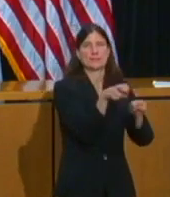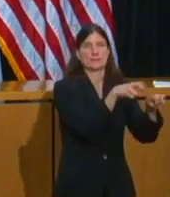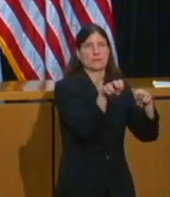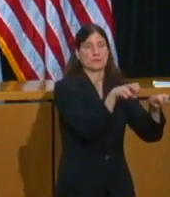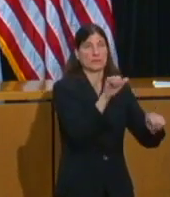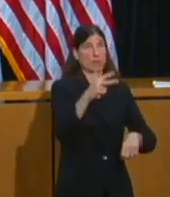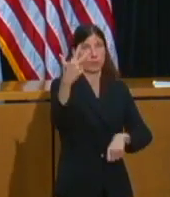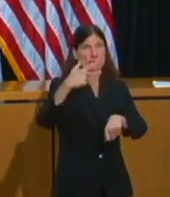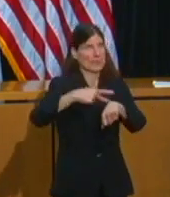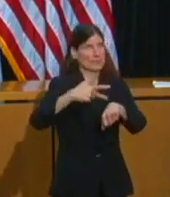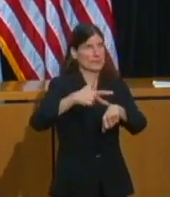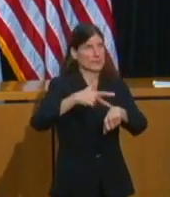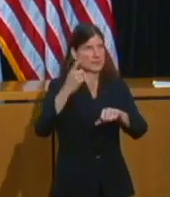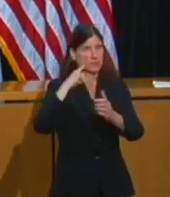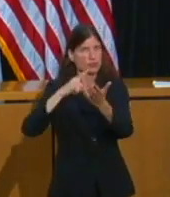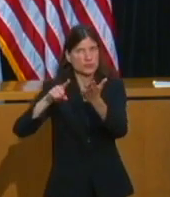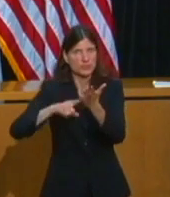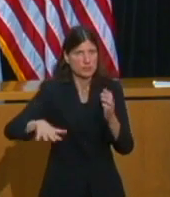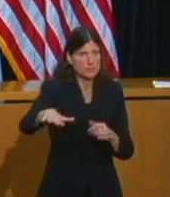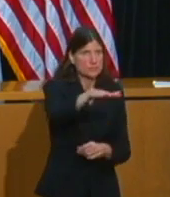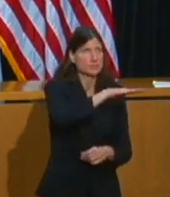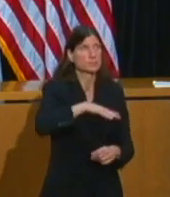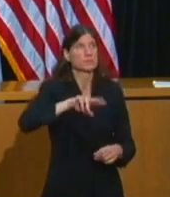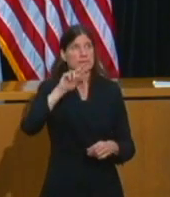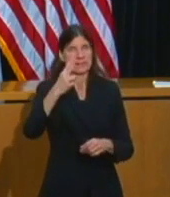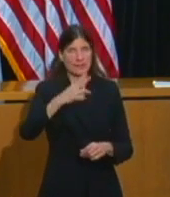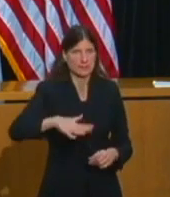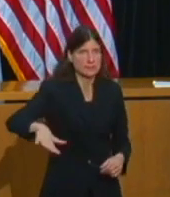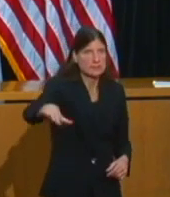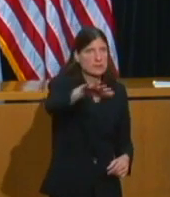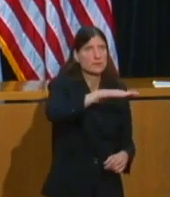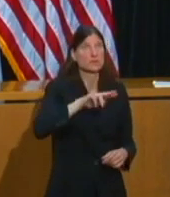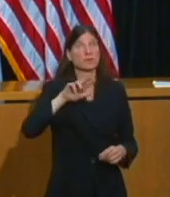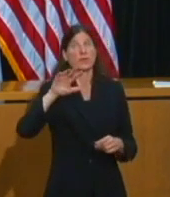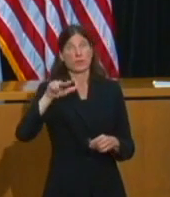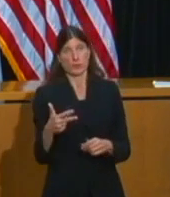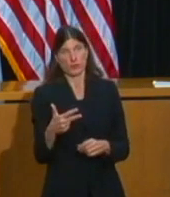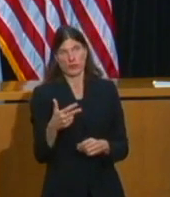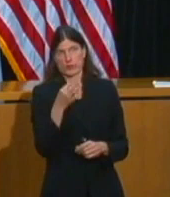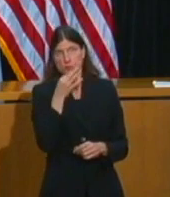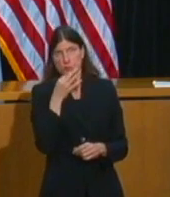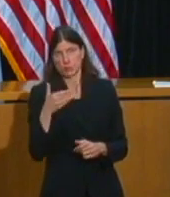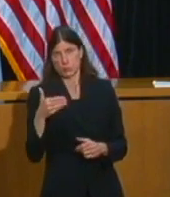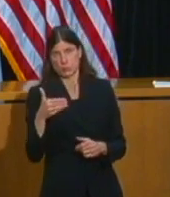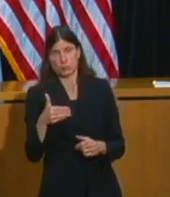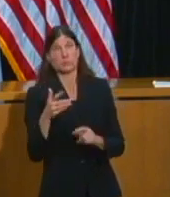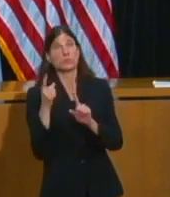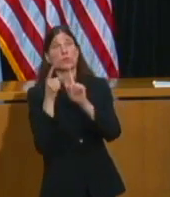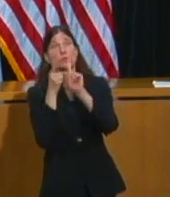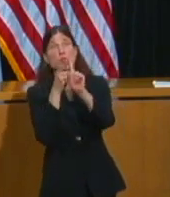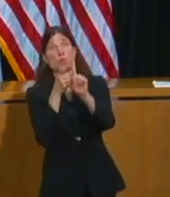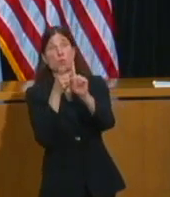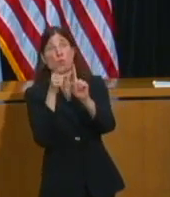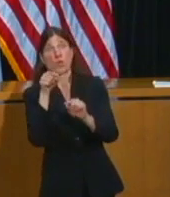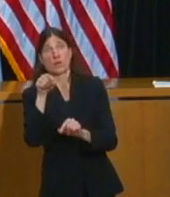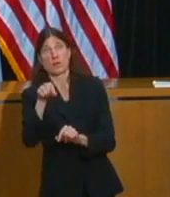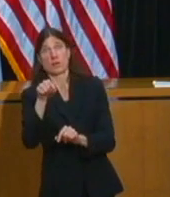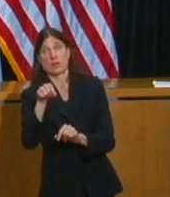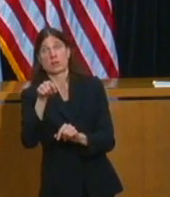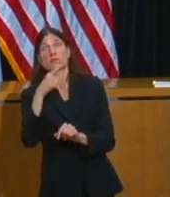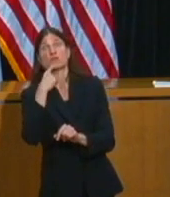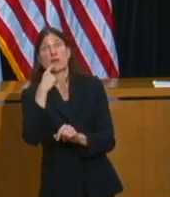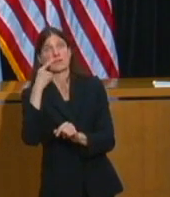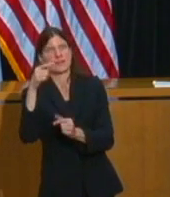improvement among many nursing facilities. The number of facilities in the red decreased by 37% in round one